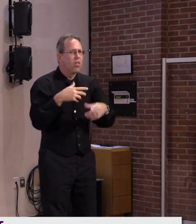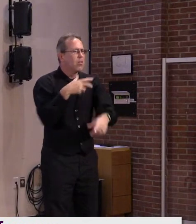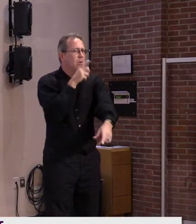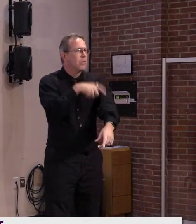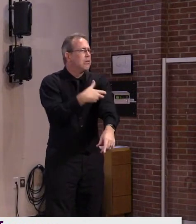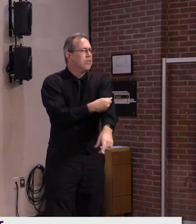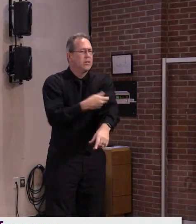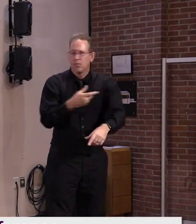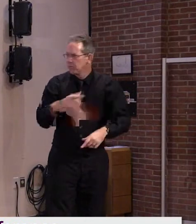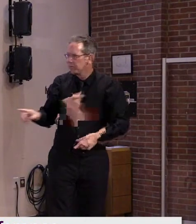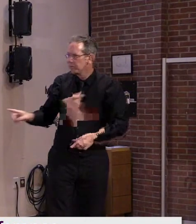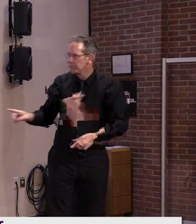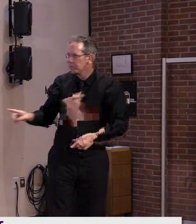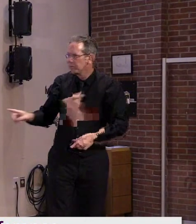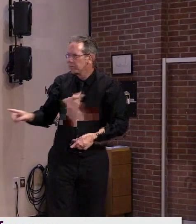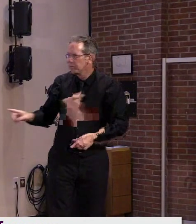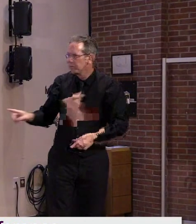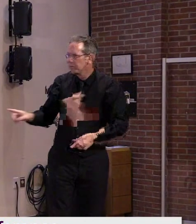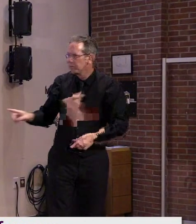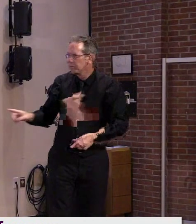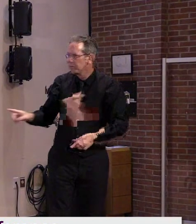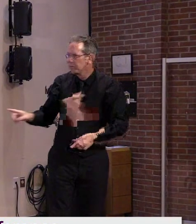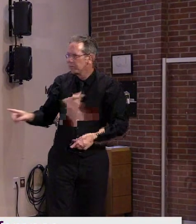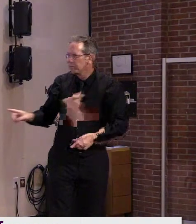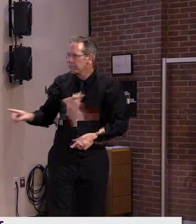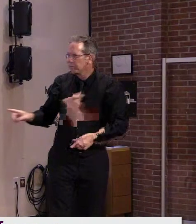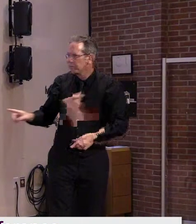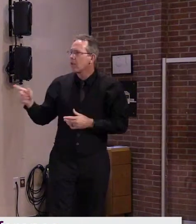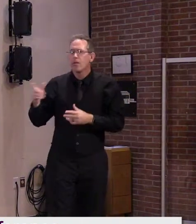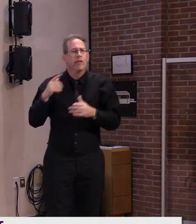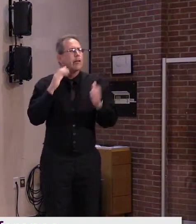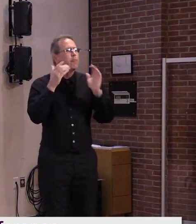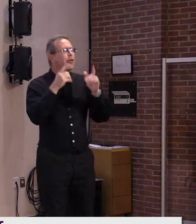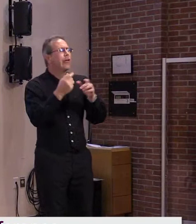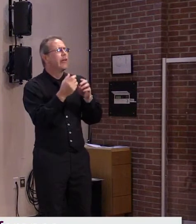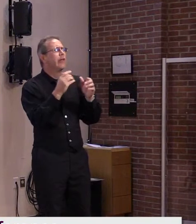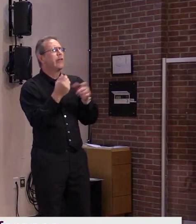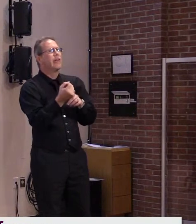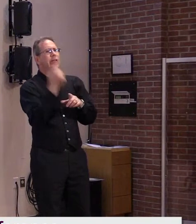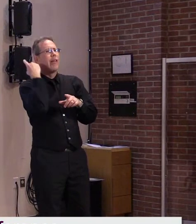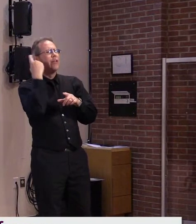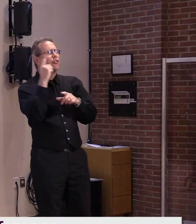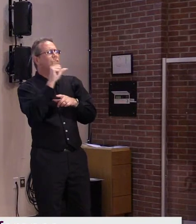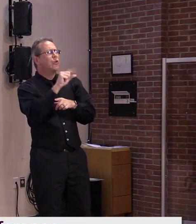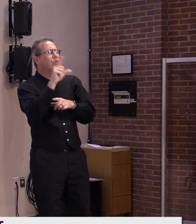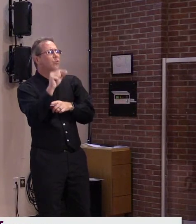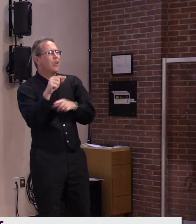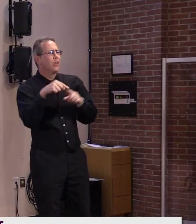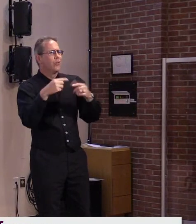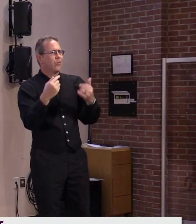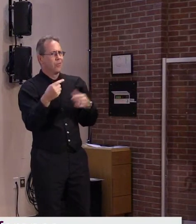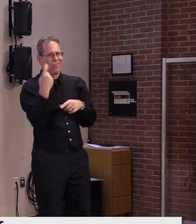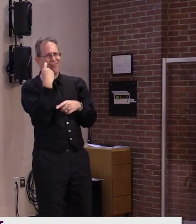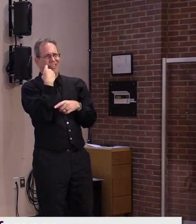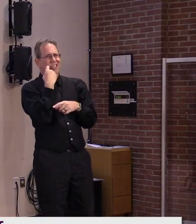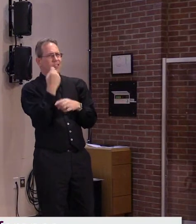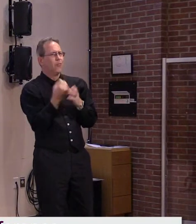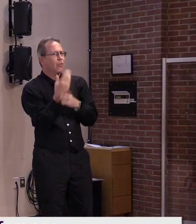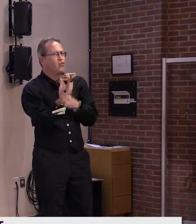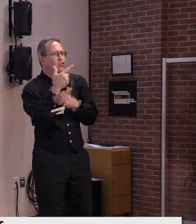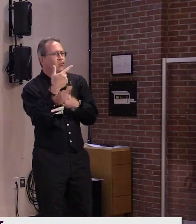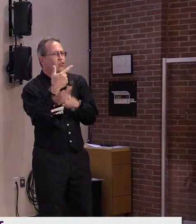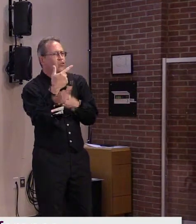cases on campus over the first, we can see that we've had 217. But when you compare that to spring